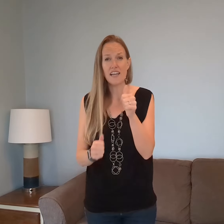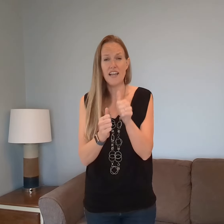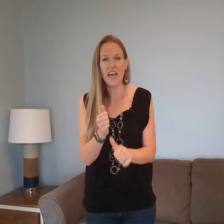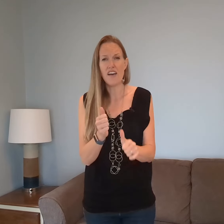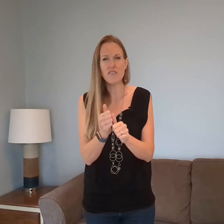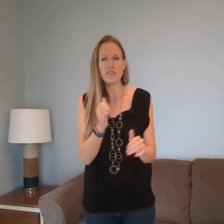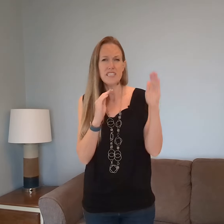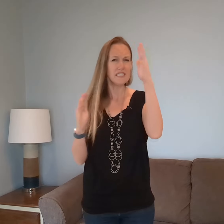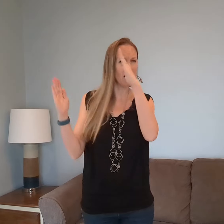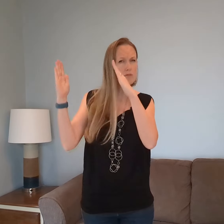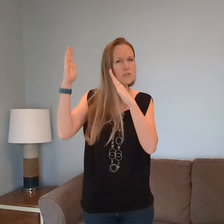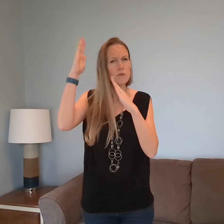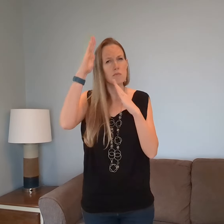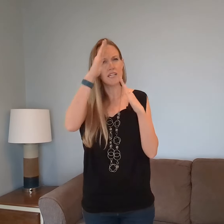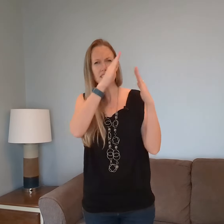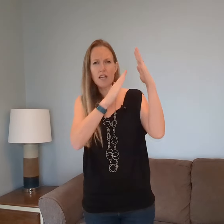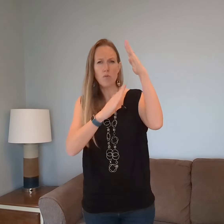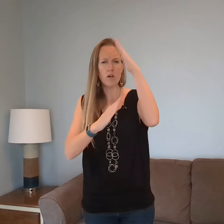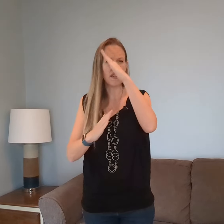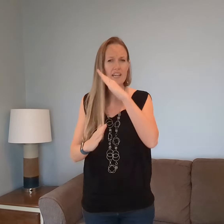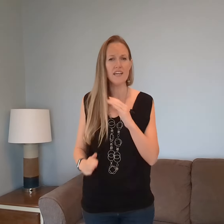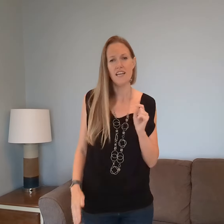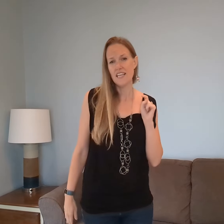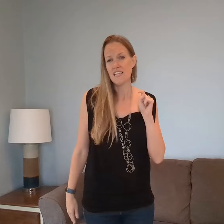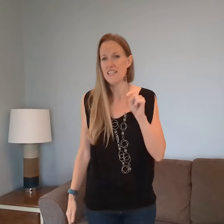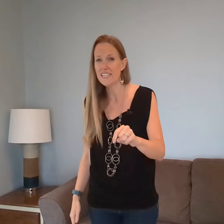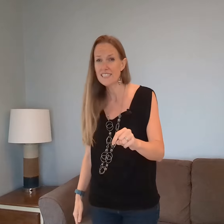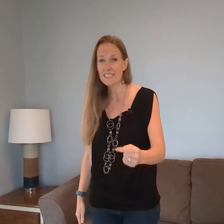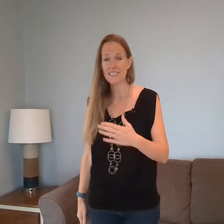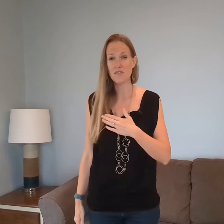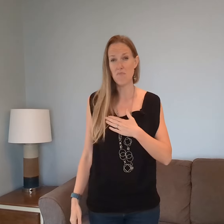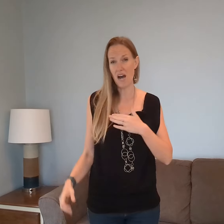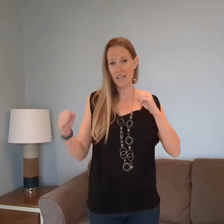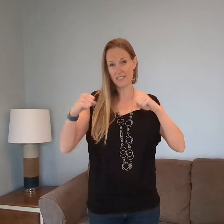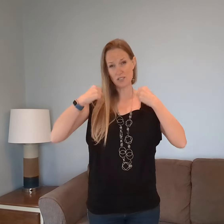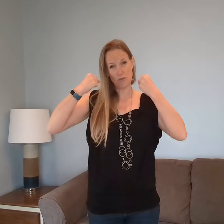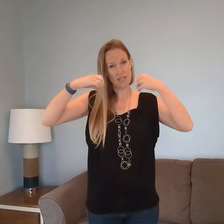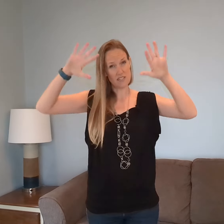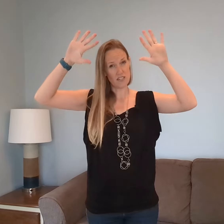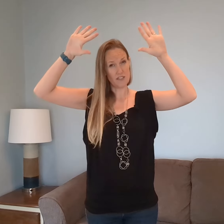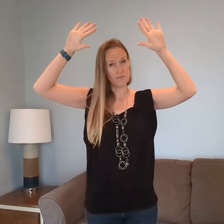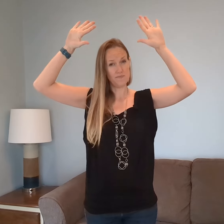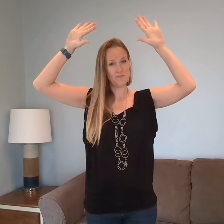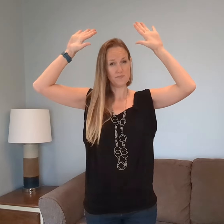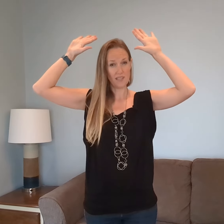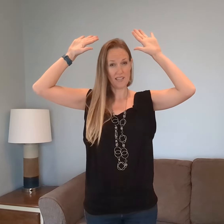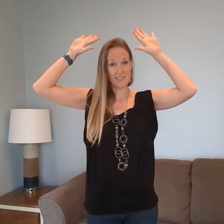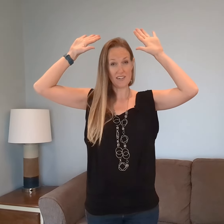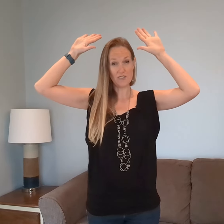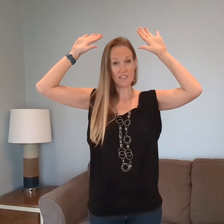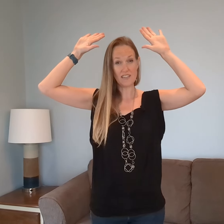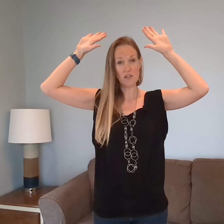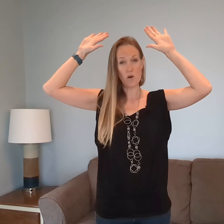and every doubt. Remember, I sign worry. This is my surrender. And then it goes on to the